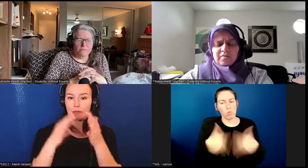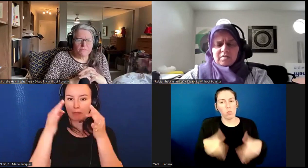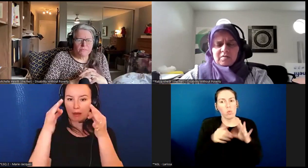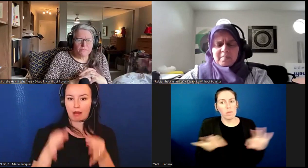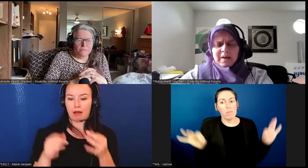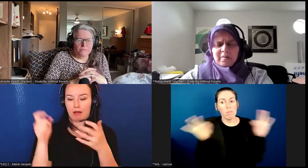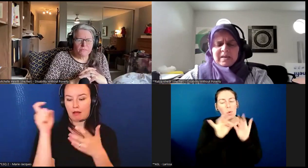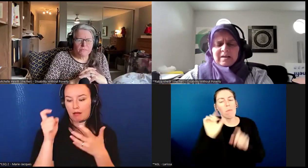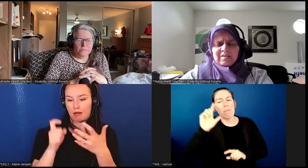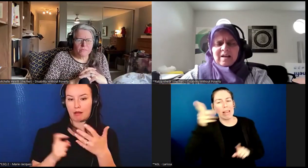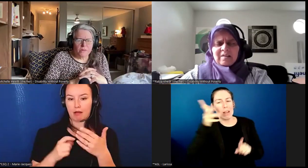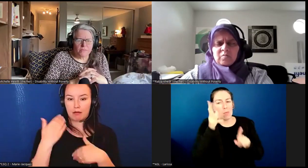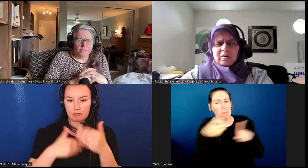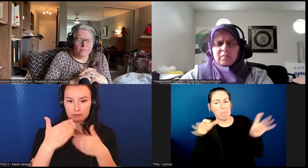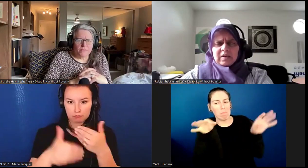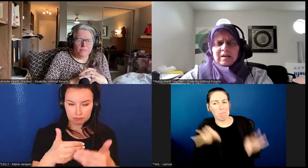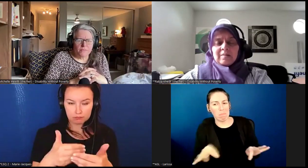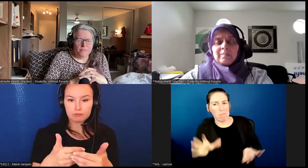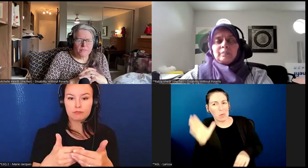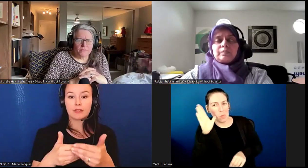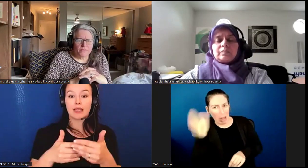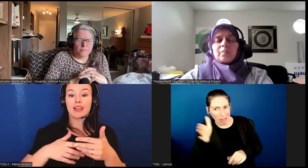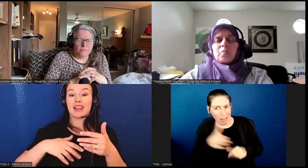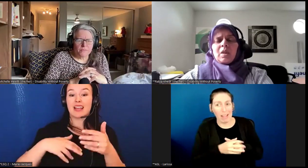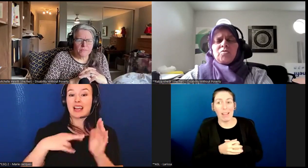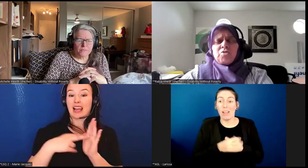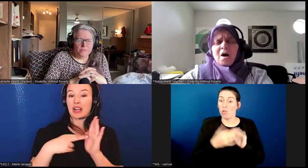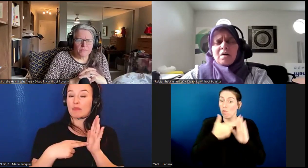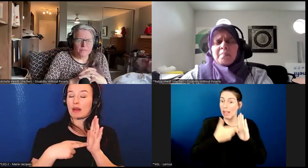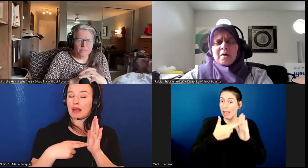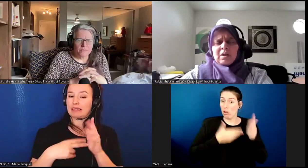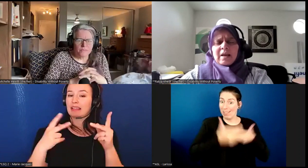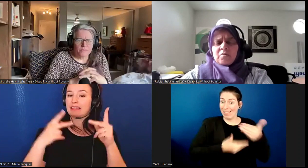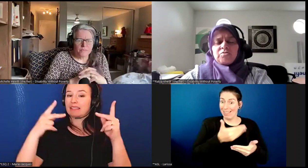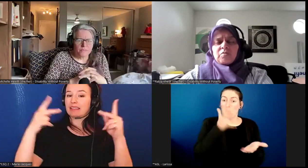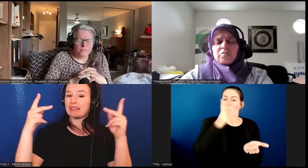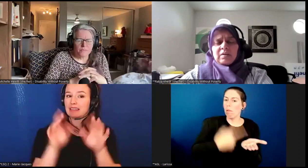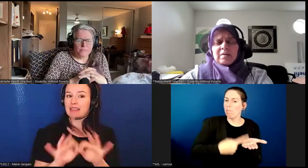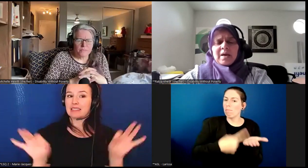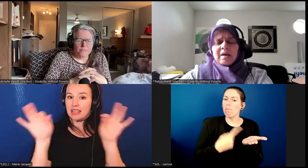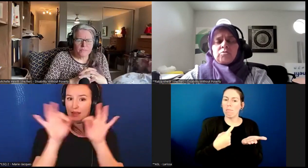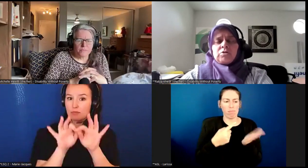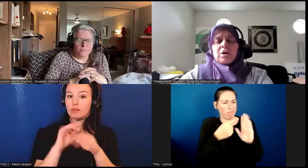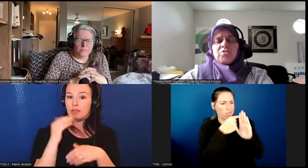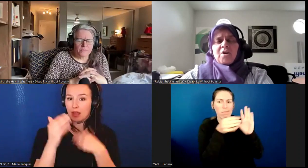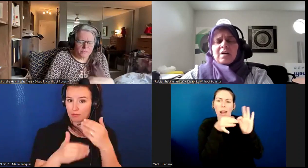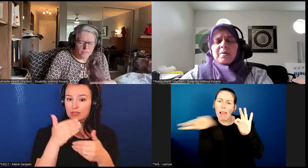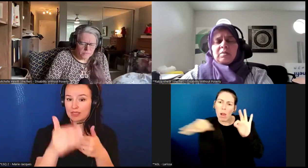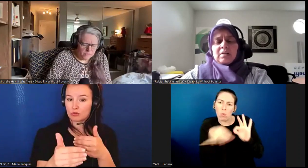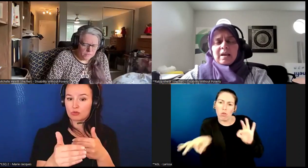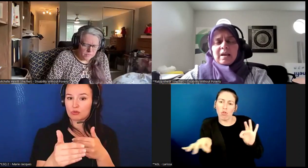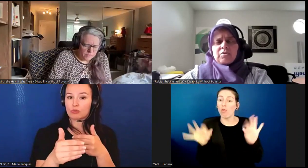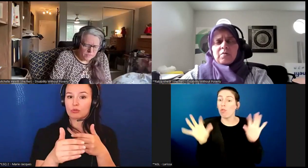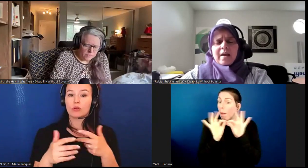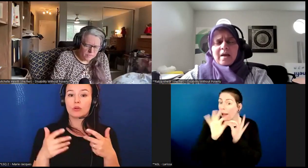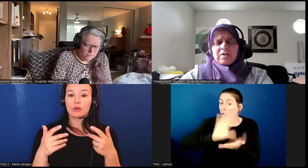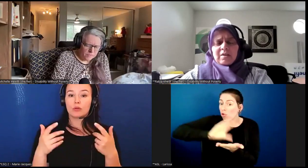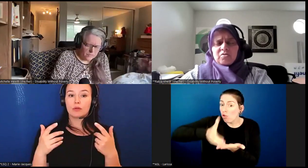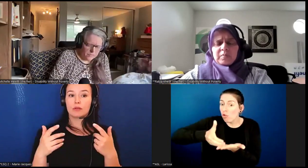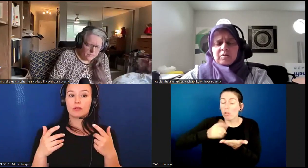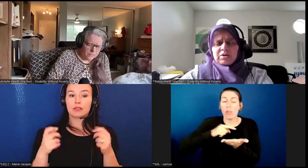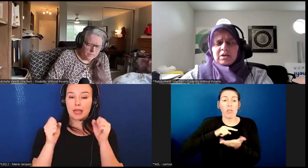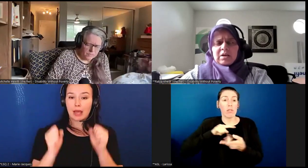talk further about because yeah. that's where we can talk about the language around the amount, talk about the language